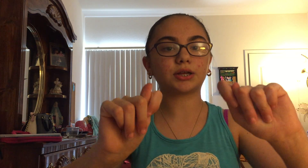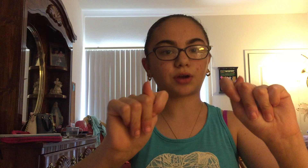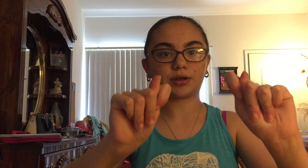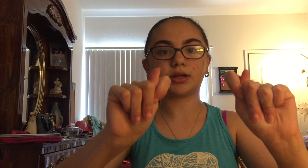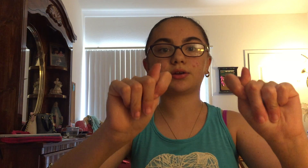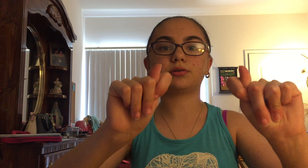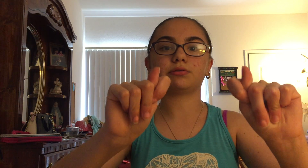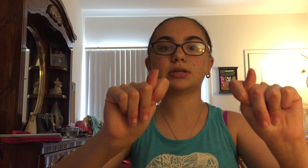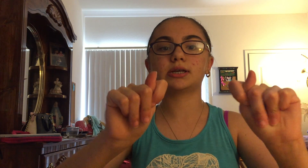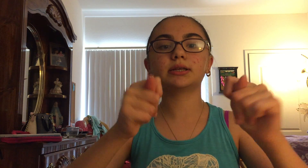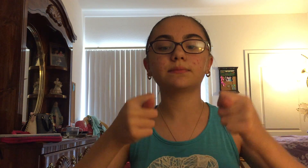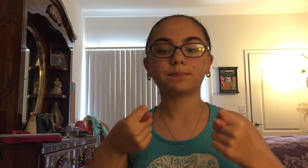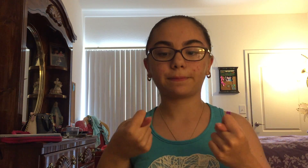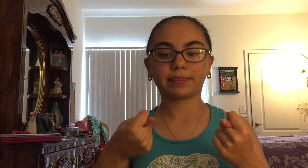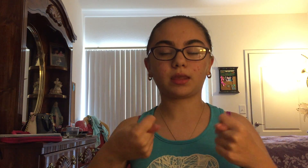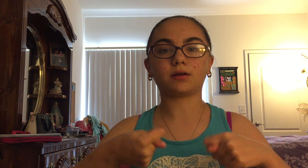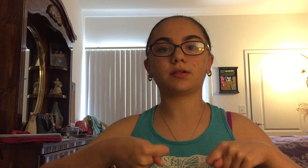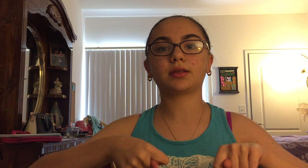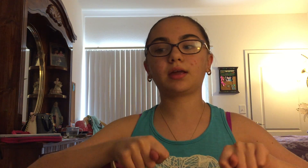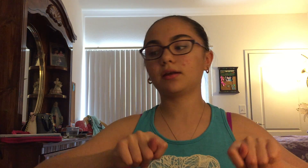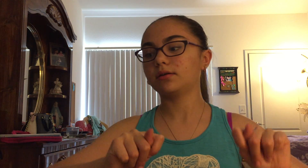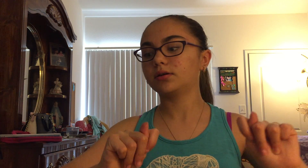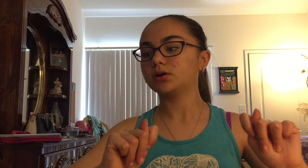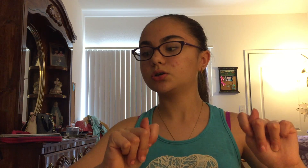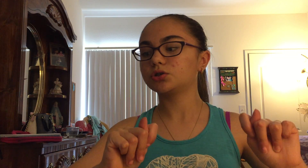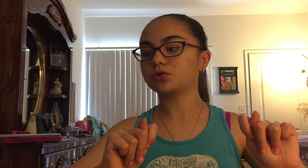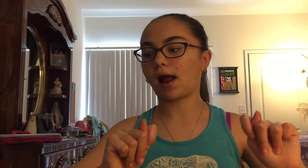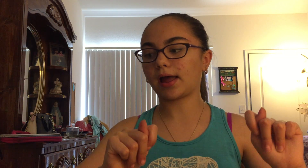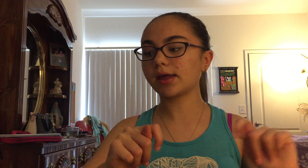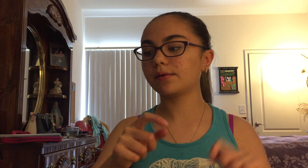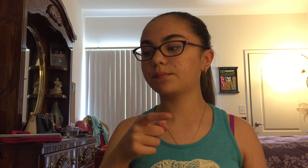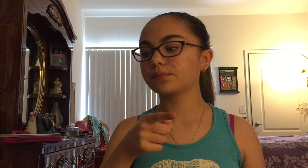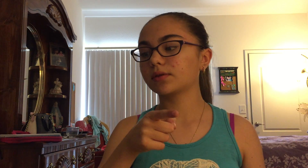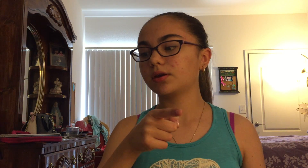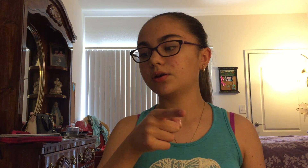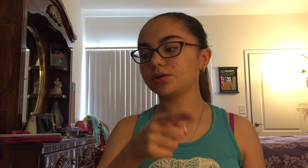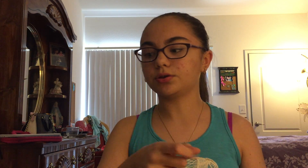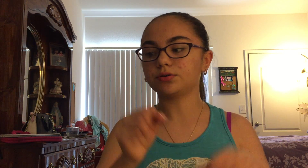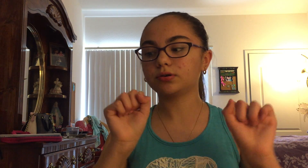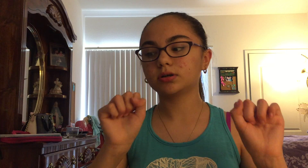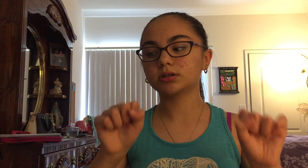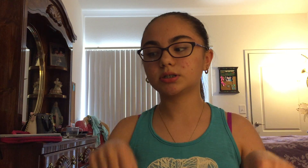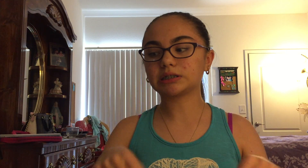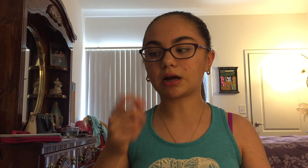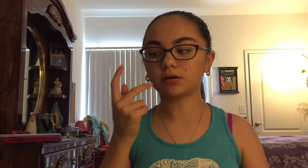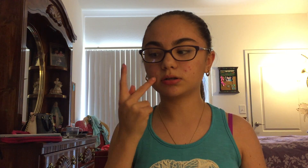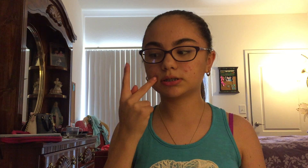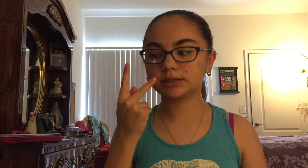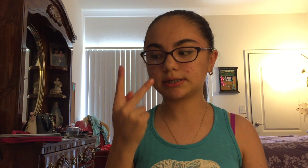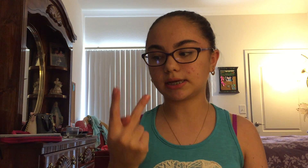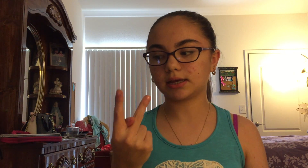you say try you take your two Ts and go like that try you shall see